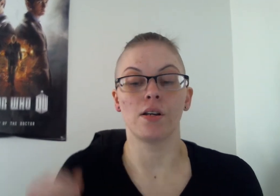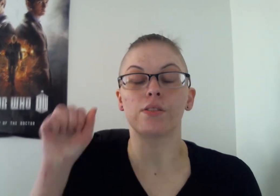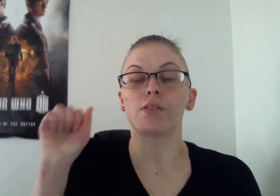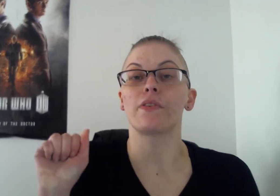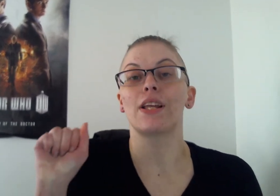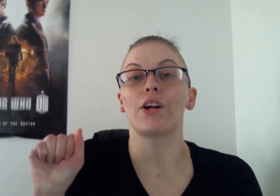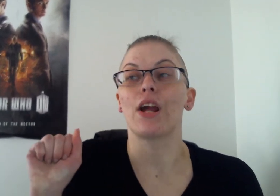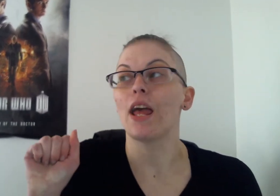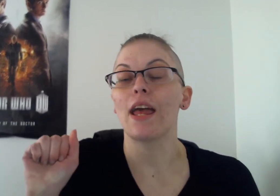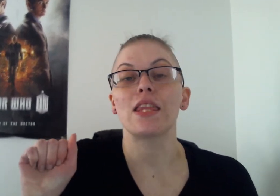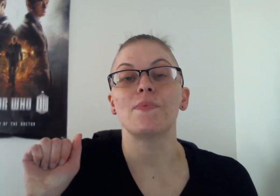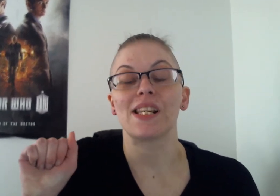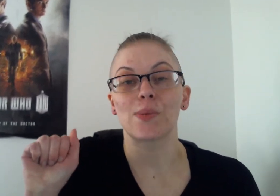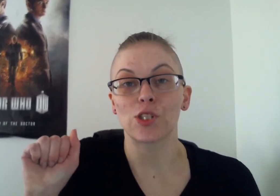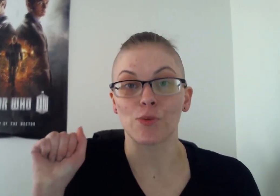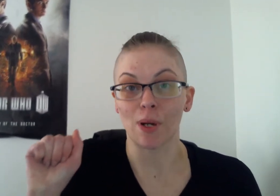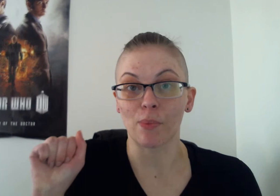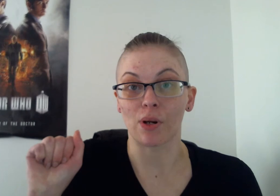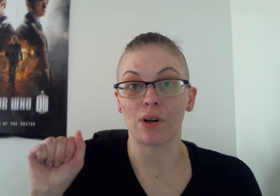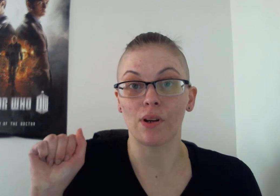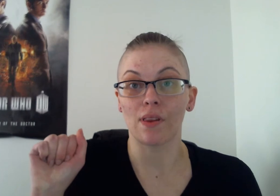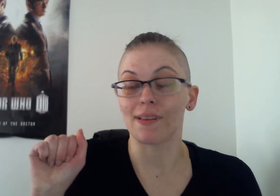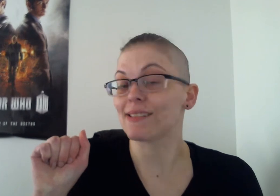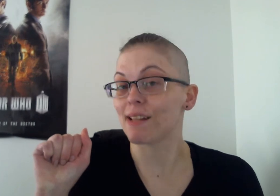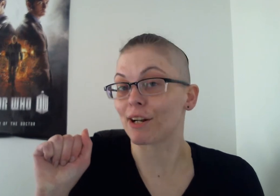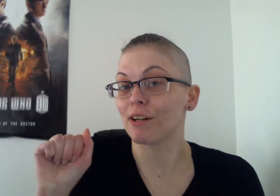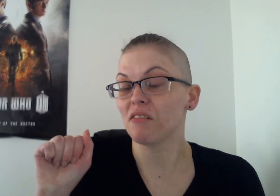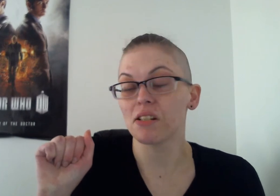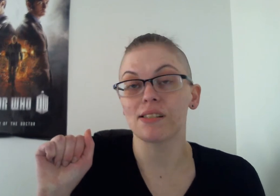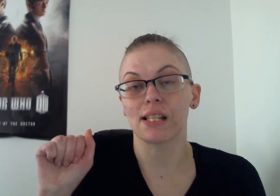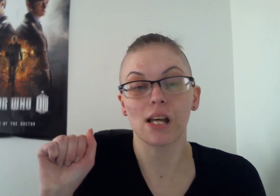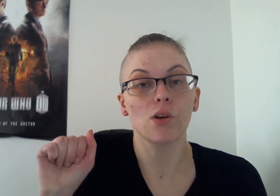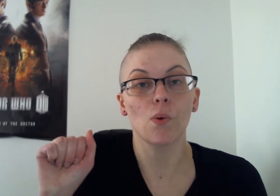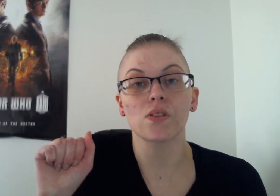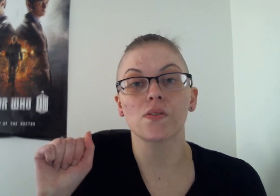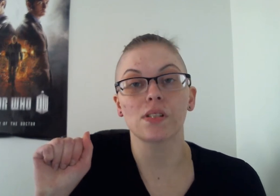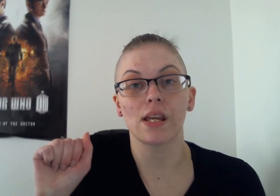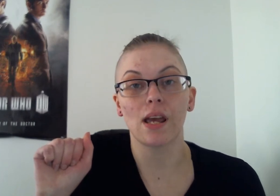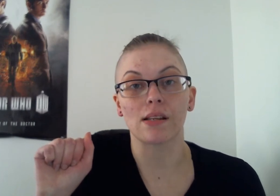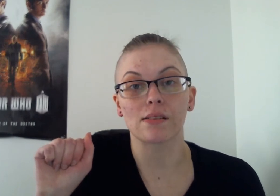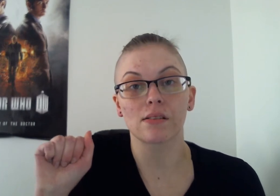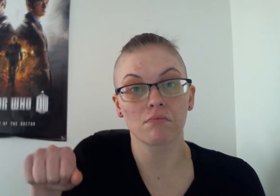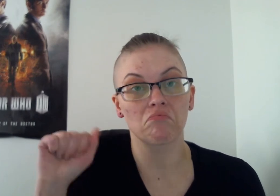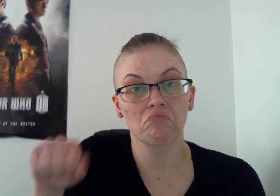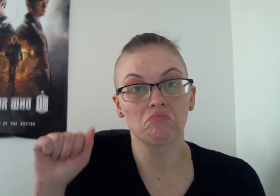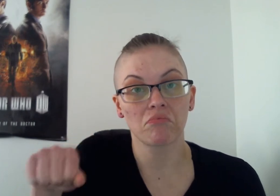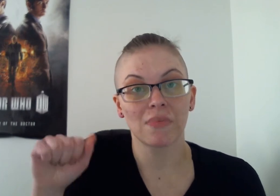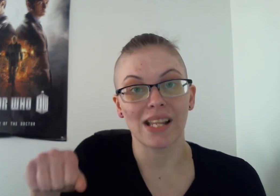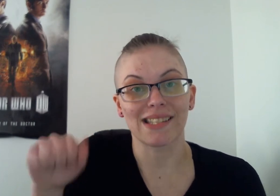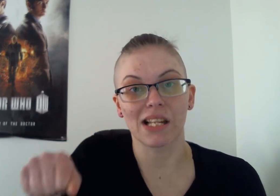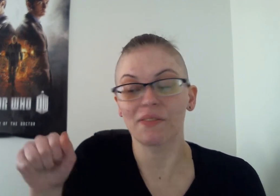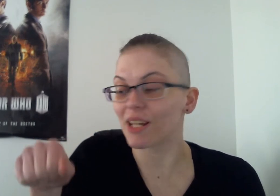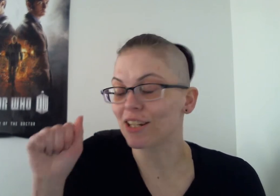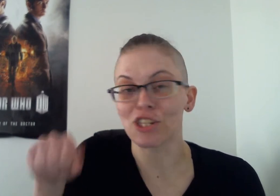So for the letter A, the best way to remember this letter is that's how you also say yes. It's kind of like